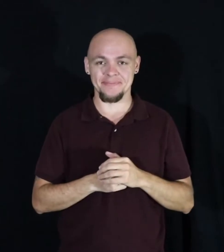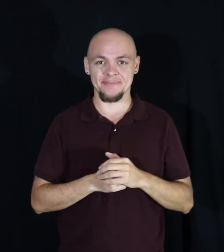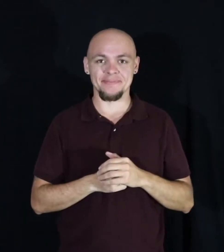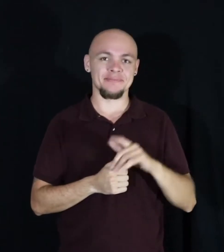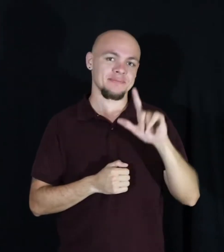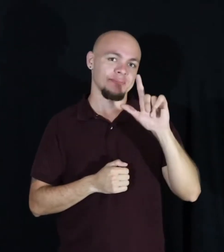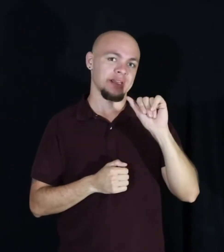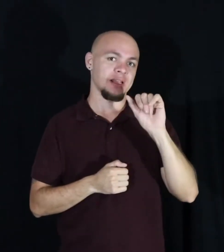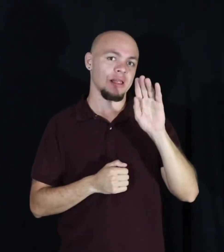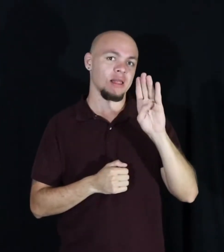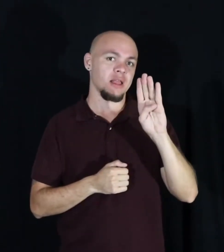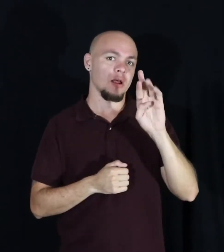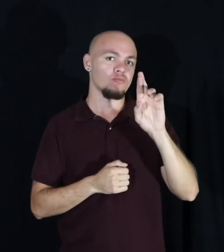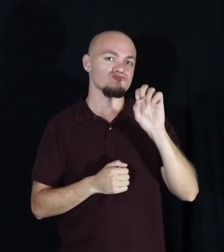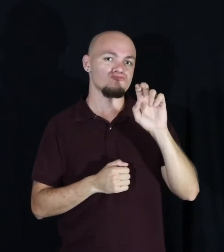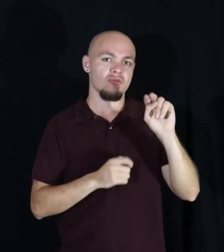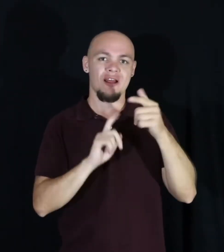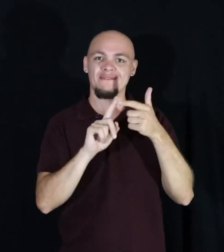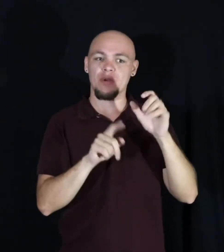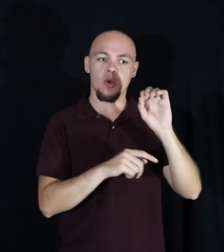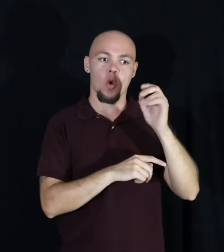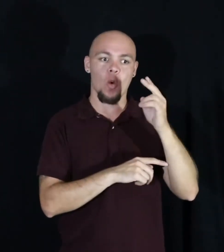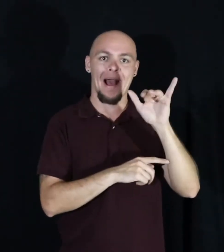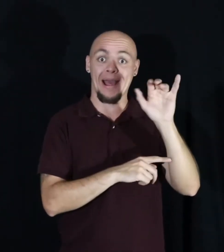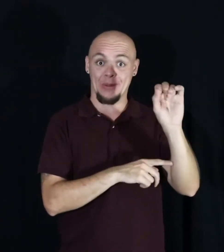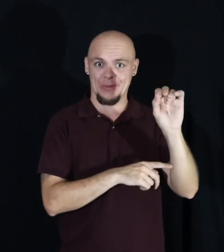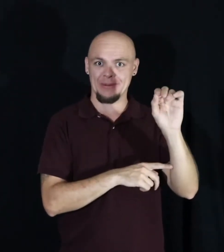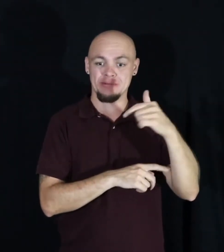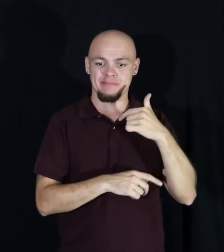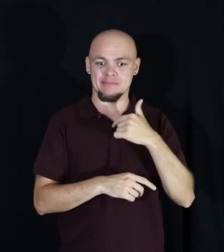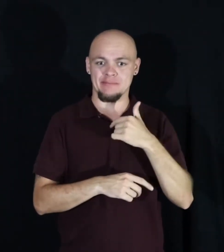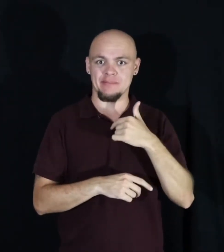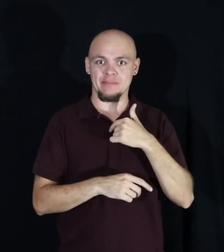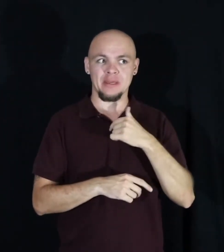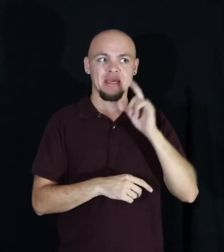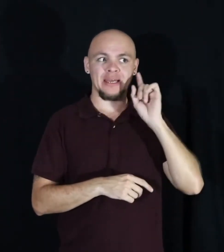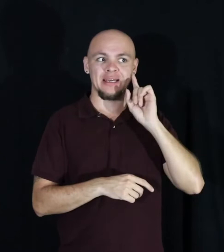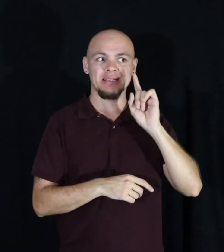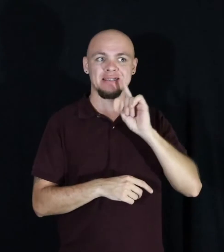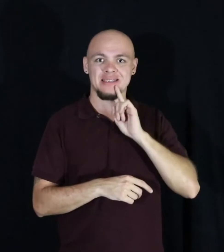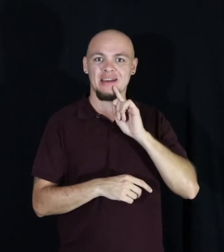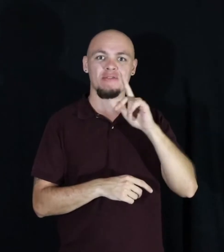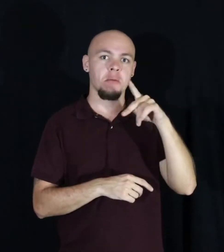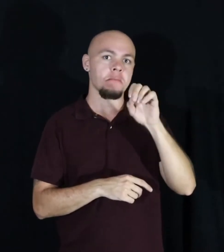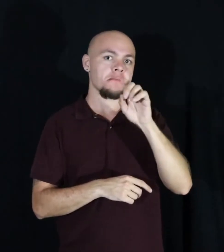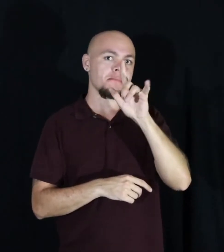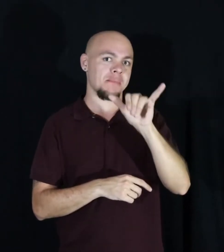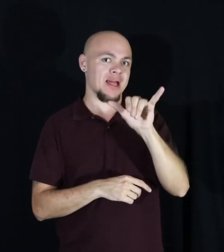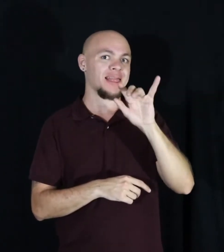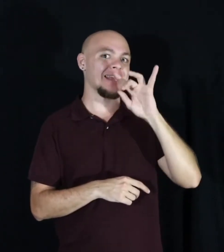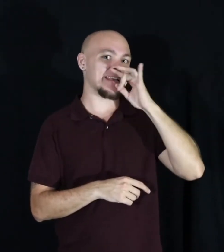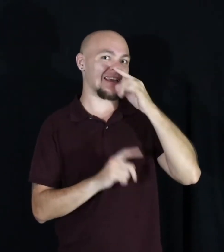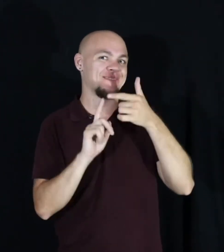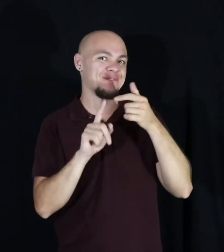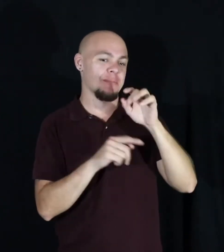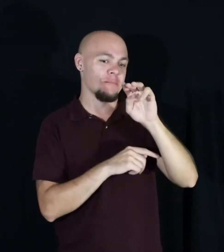LeBron, the inner city kid from Ohio, and me, the deaf polygamous kid from Montana.